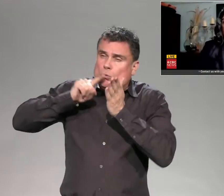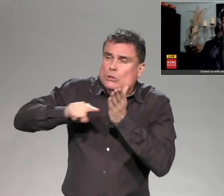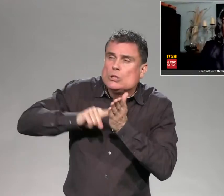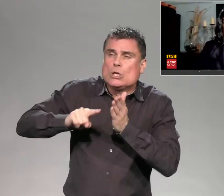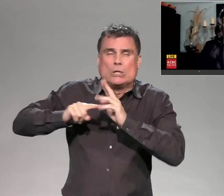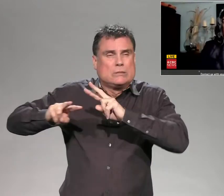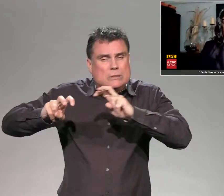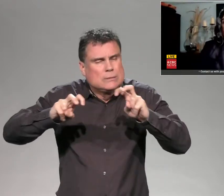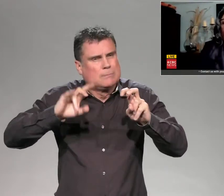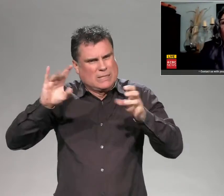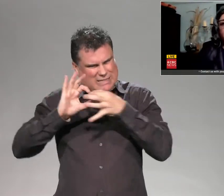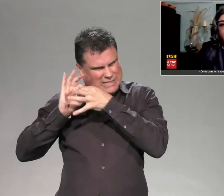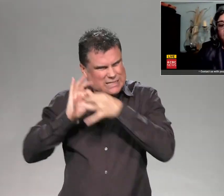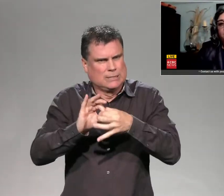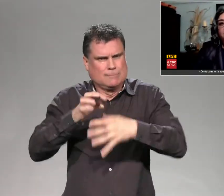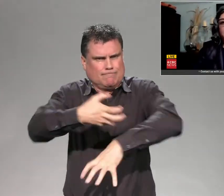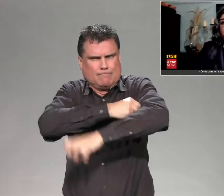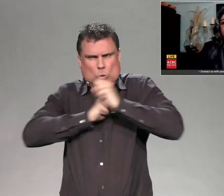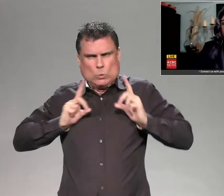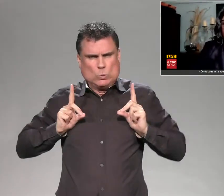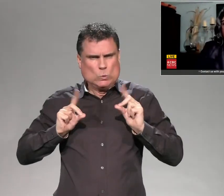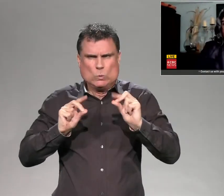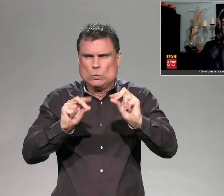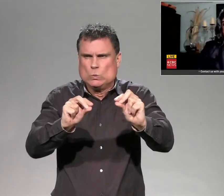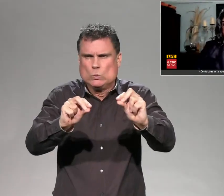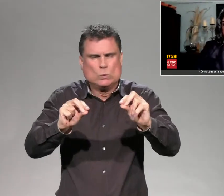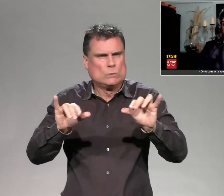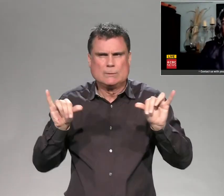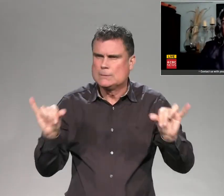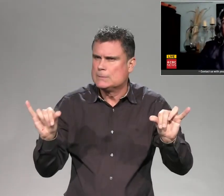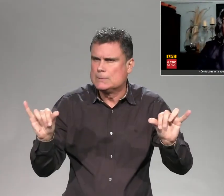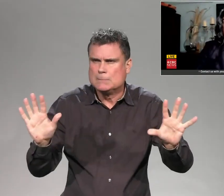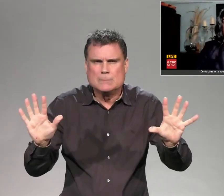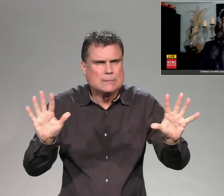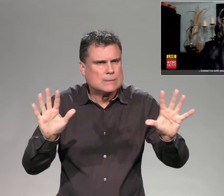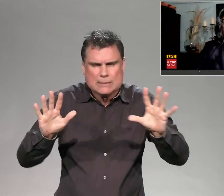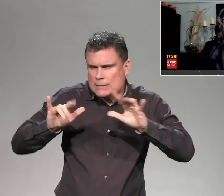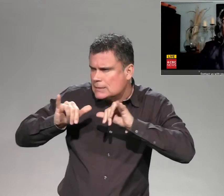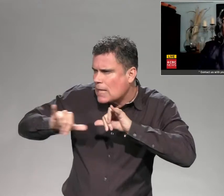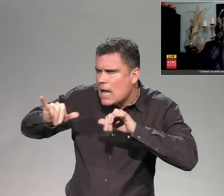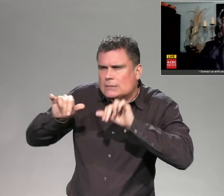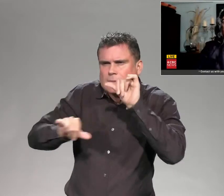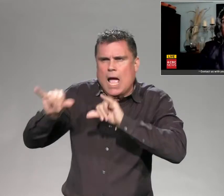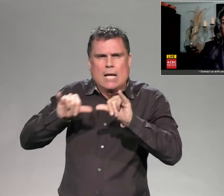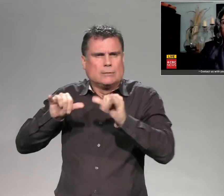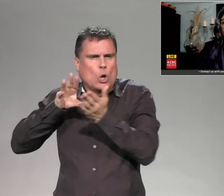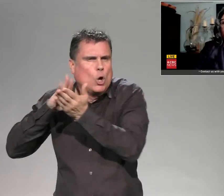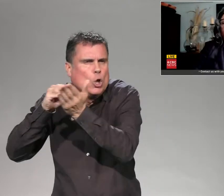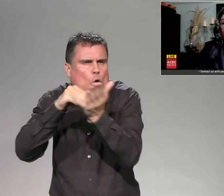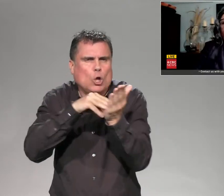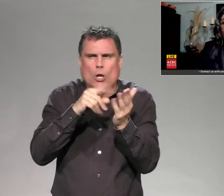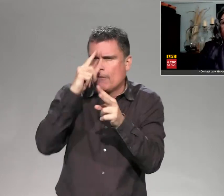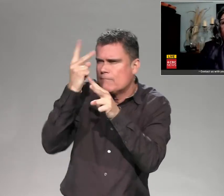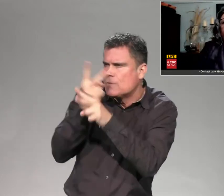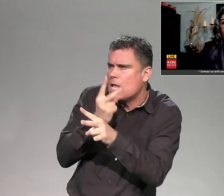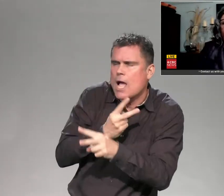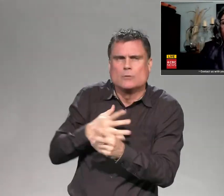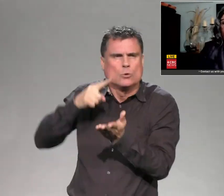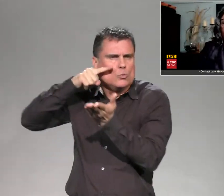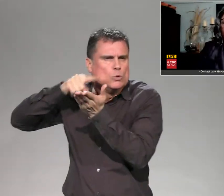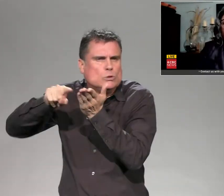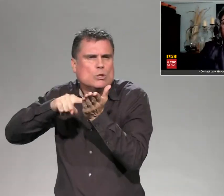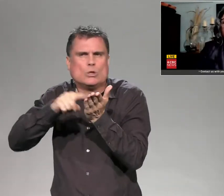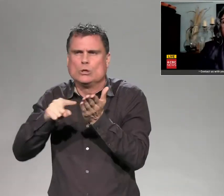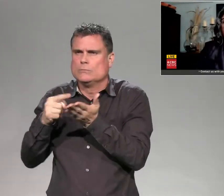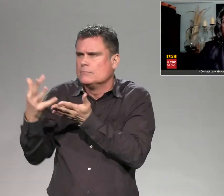vaccine, and following those details and the research very closely to make sure that we're